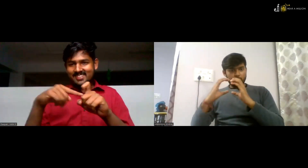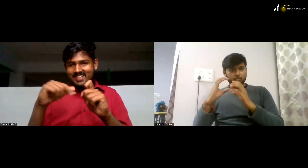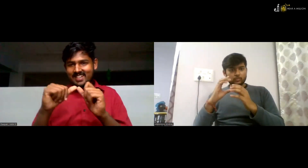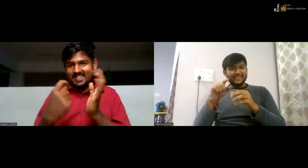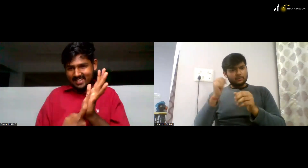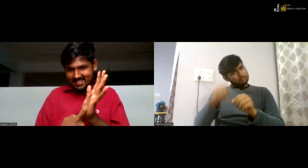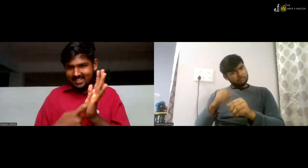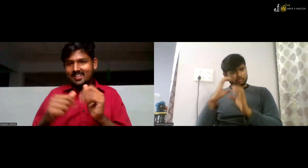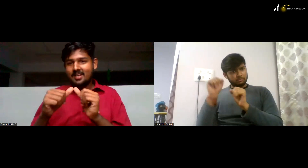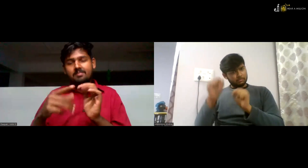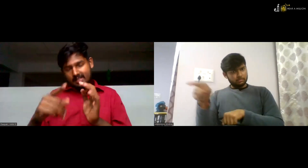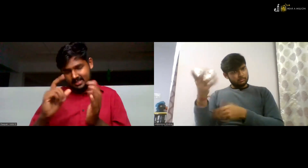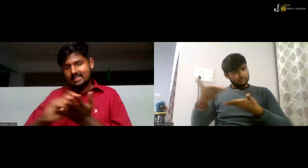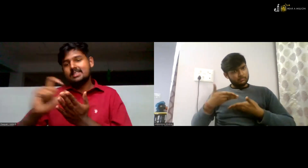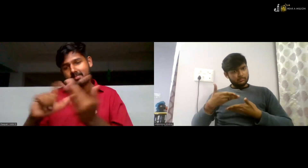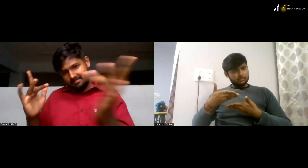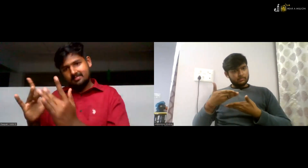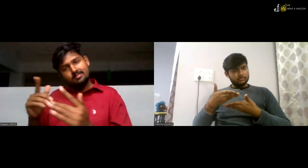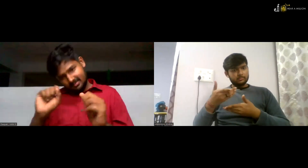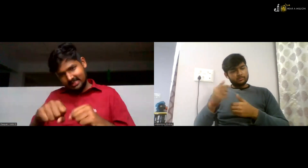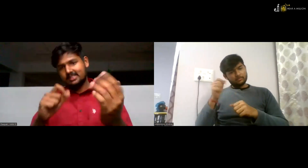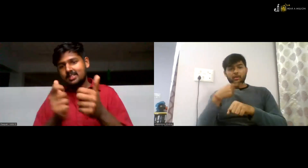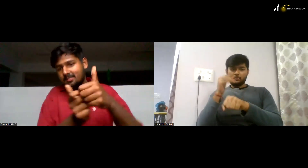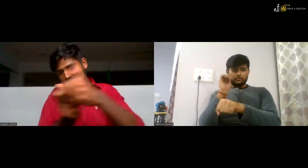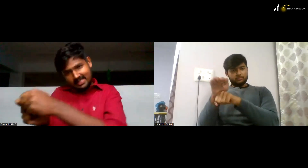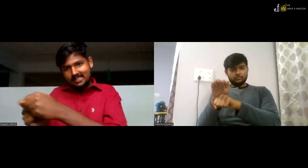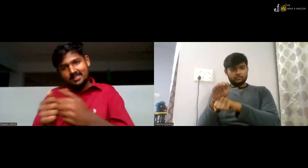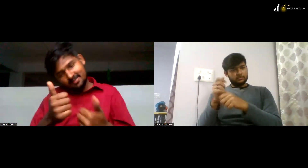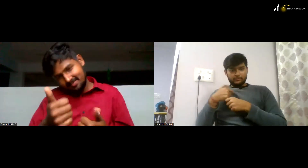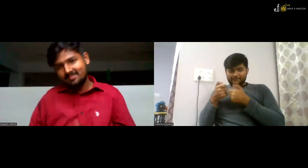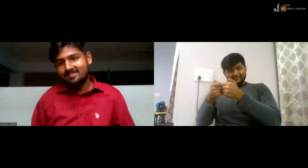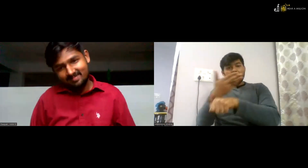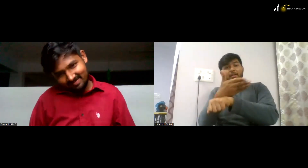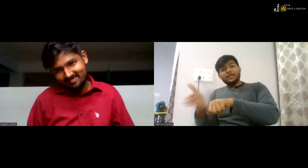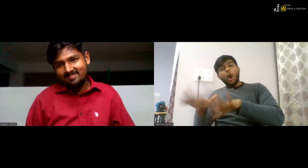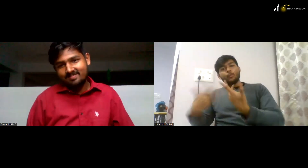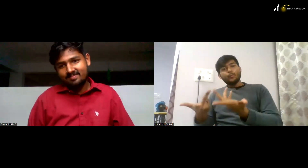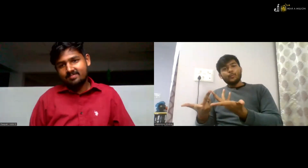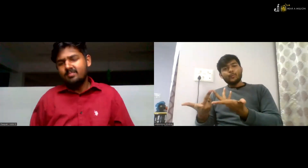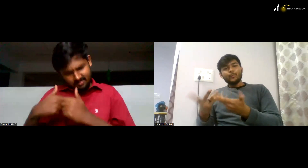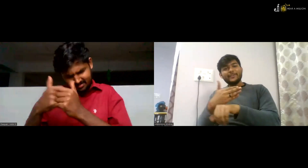mean, there are hearing people. Can you communicate? Yes, you can connect on Instagram.